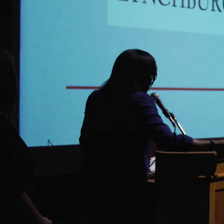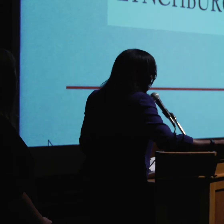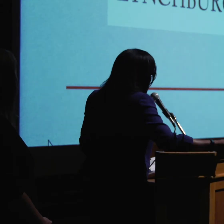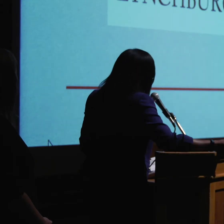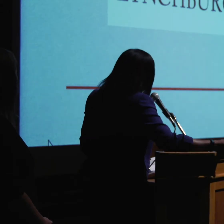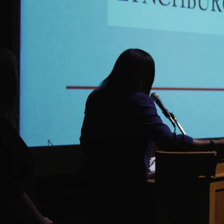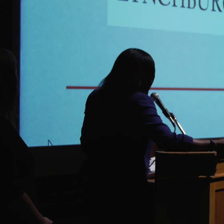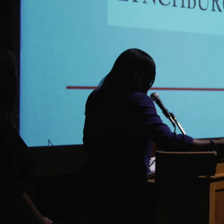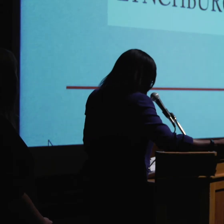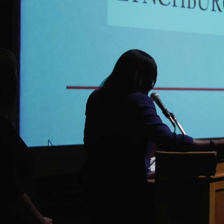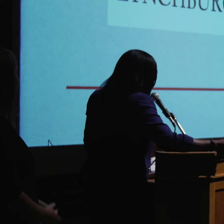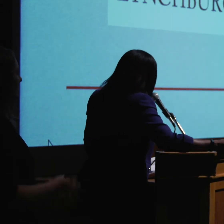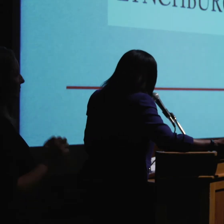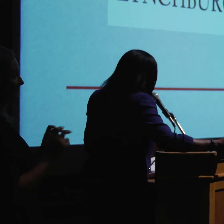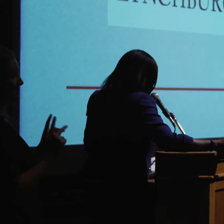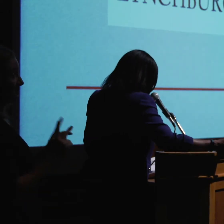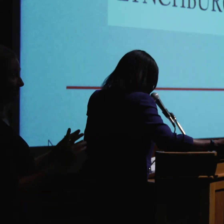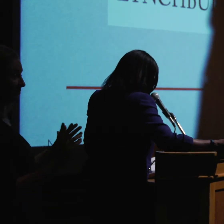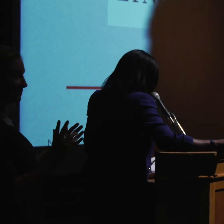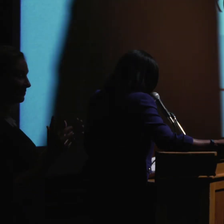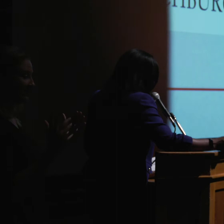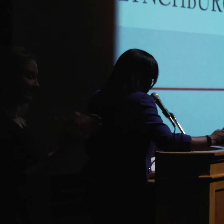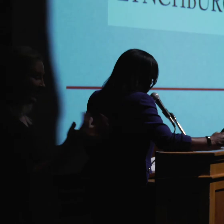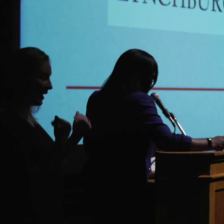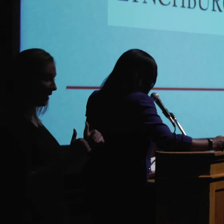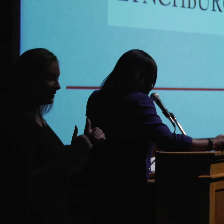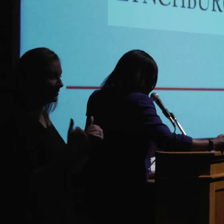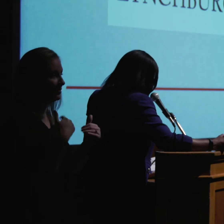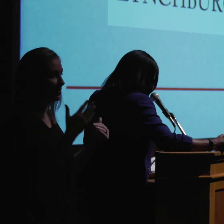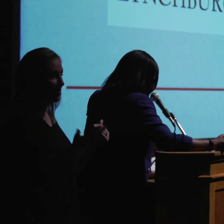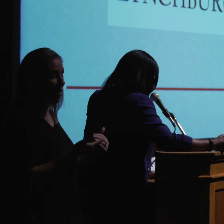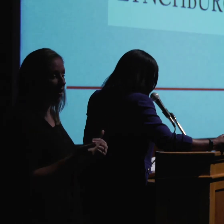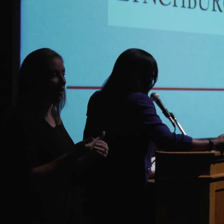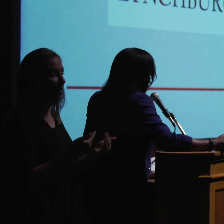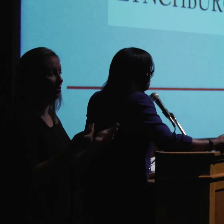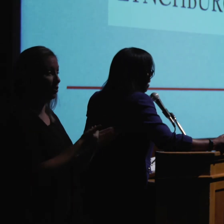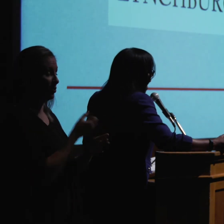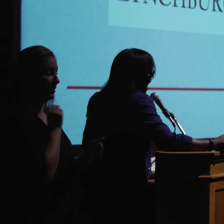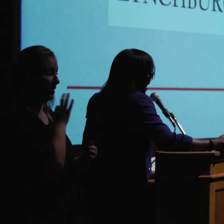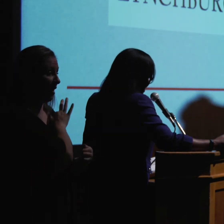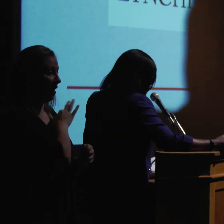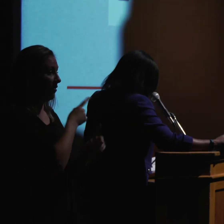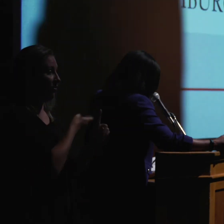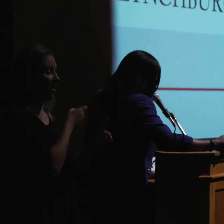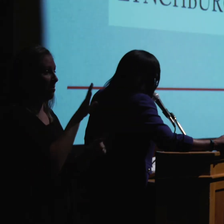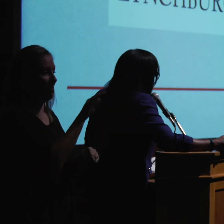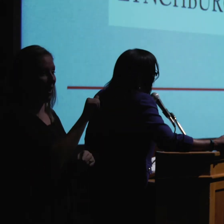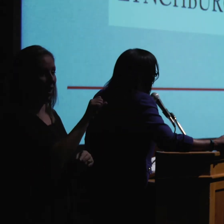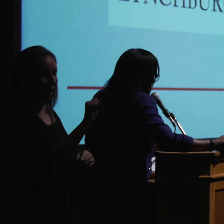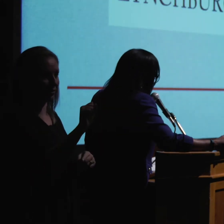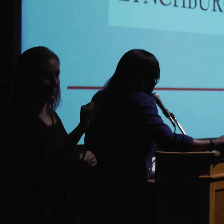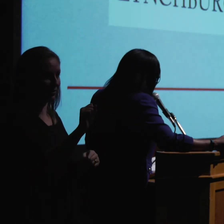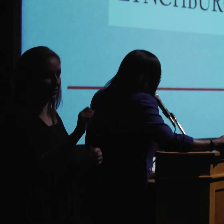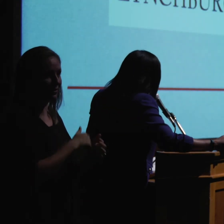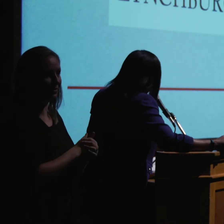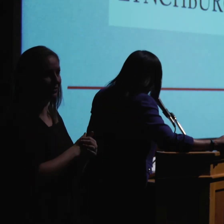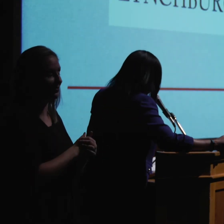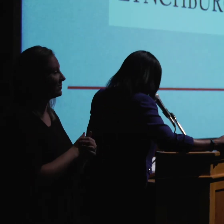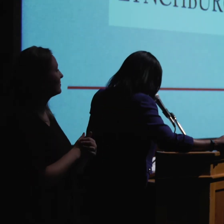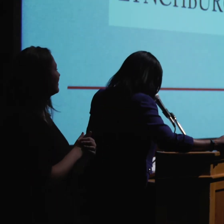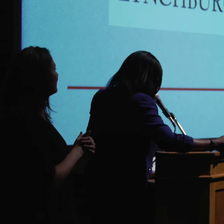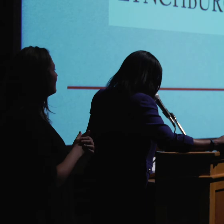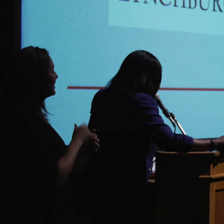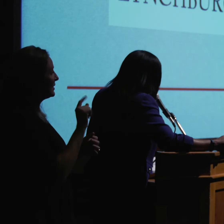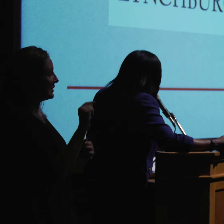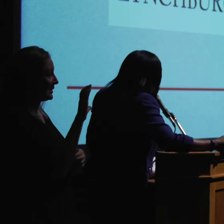All right, next up, we'd like to welcome new staff from Bath, T.C.